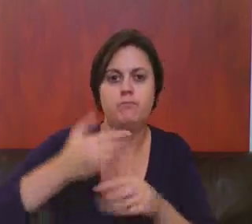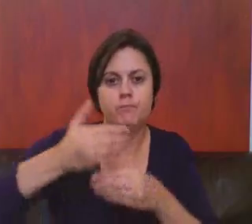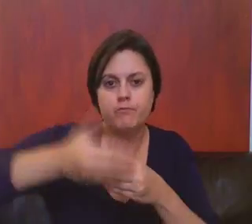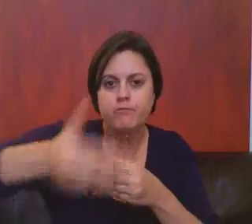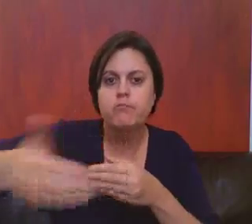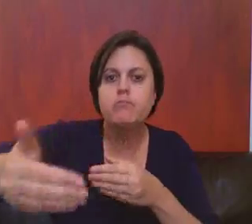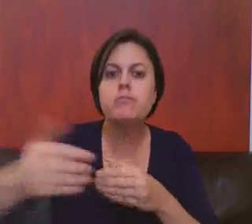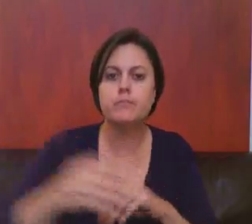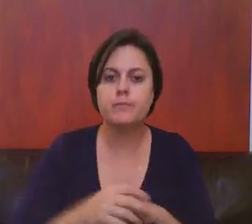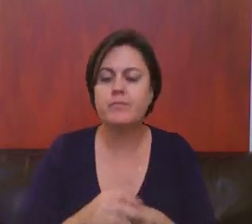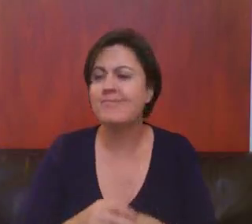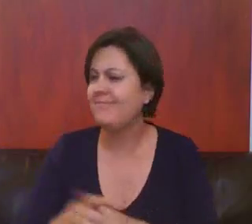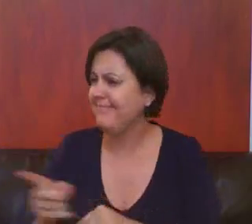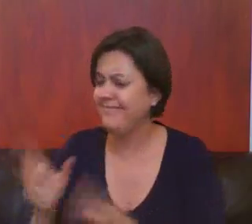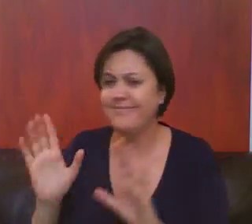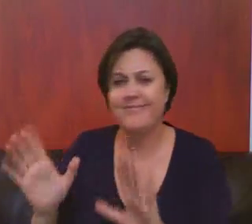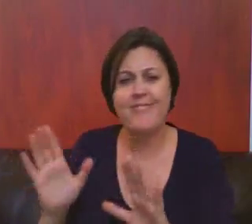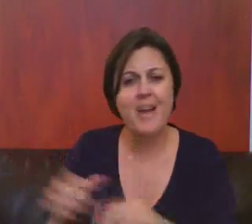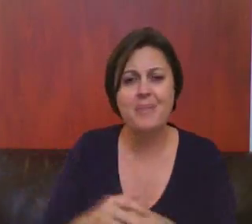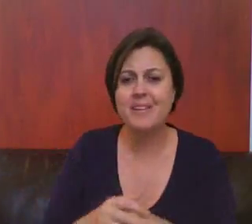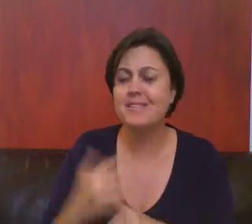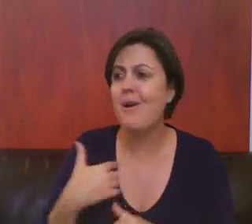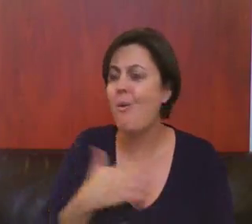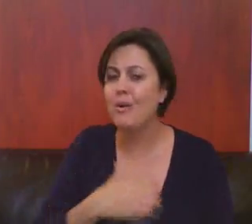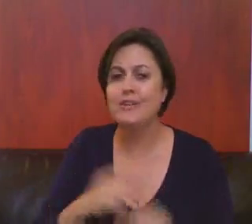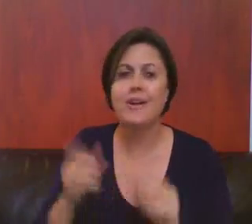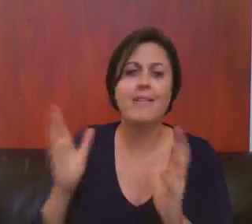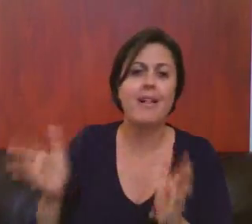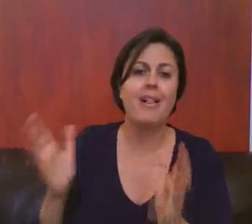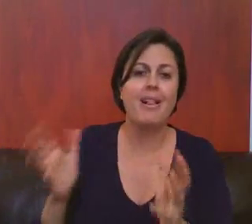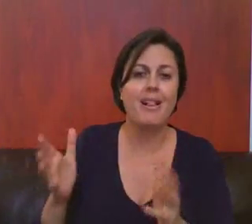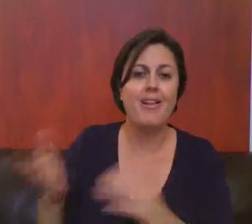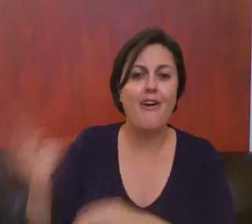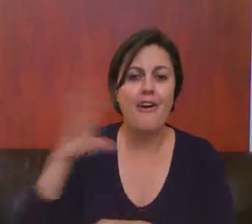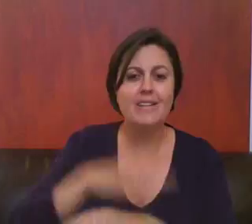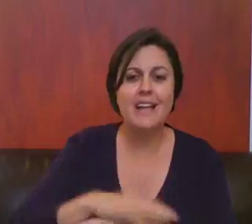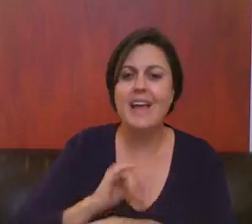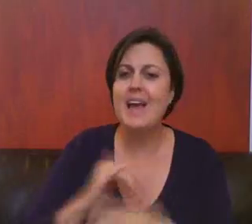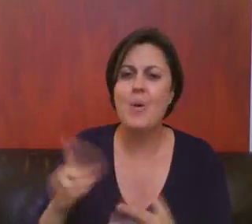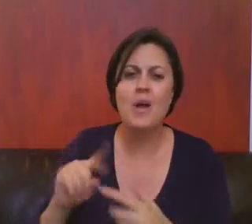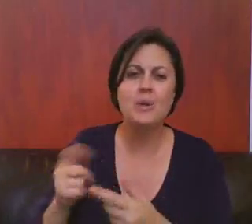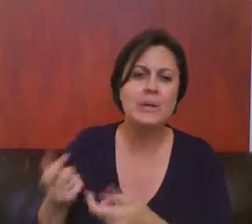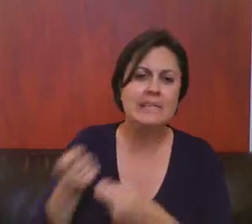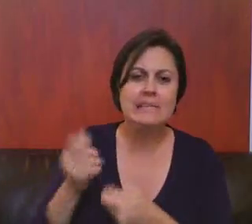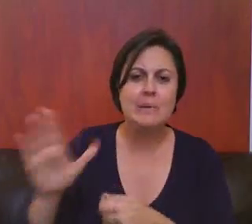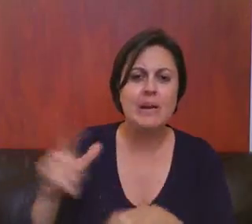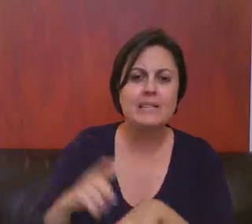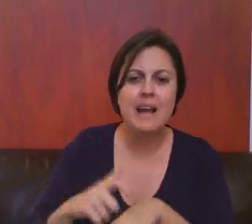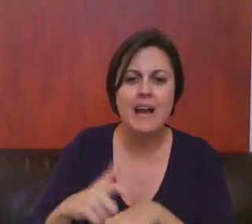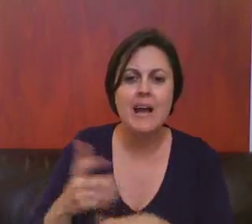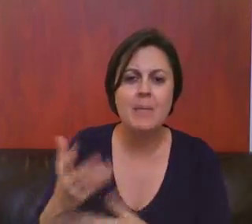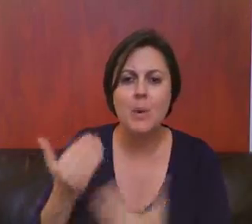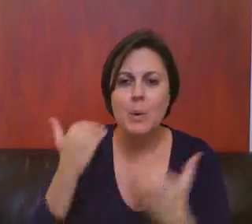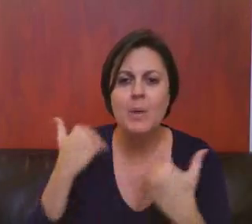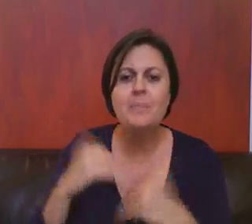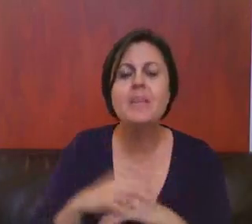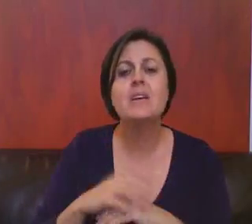fabulous. I could sit here and talk all day with you. I don't want to keep it too much longer. If you had one parting piece of advice for all of